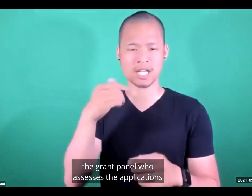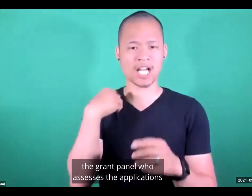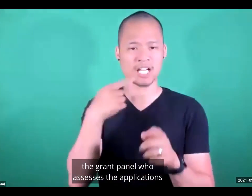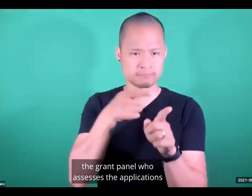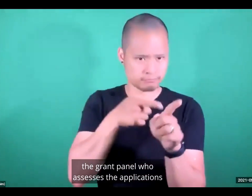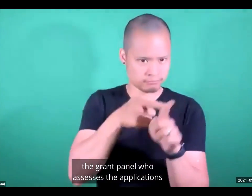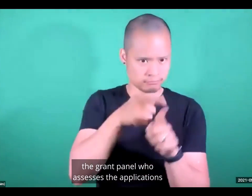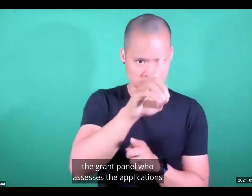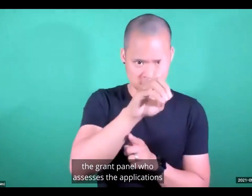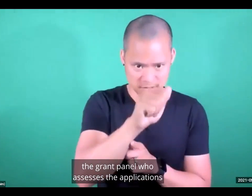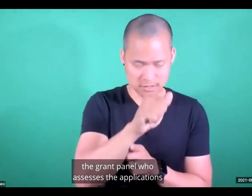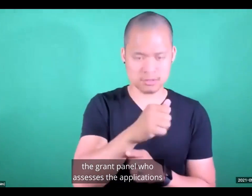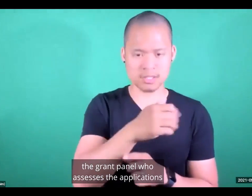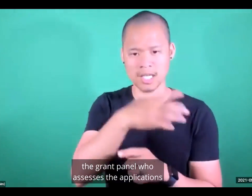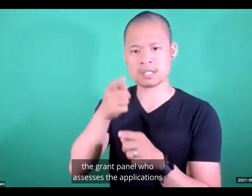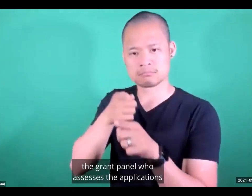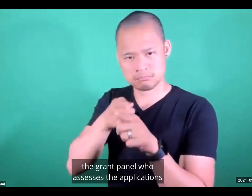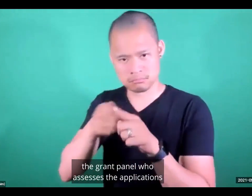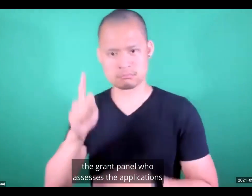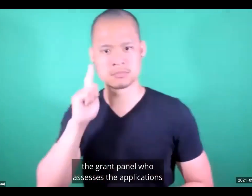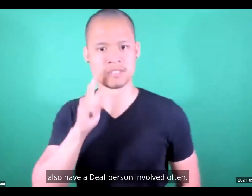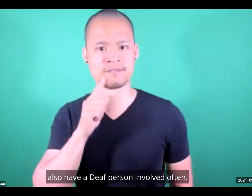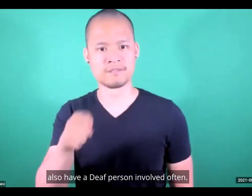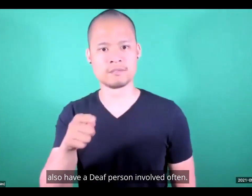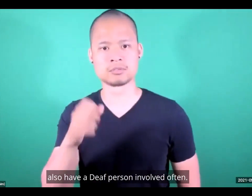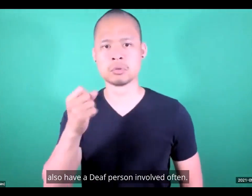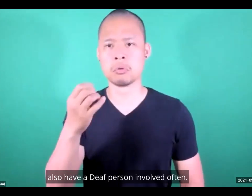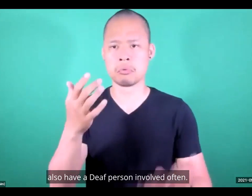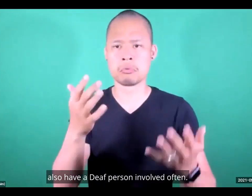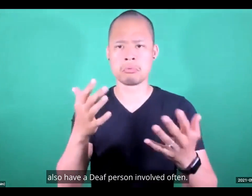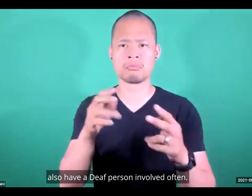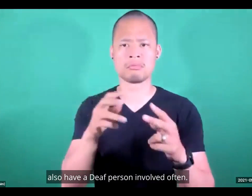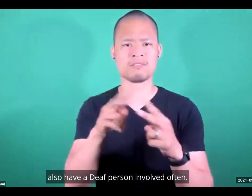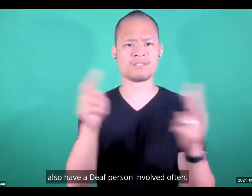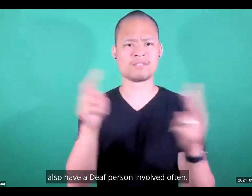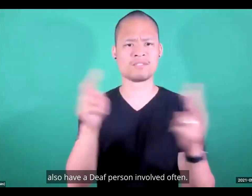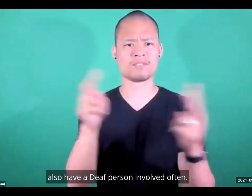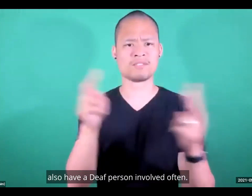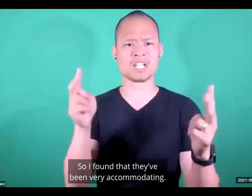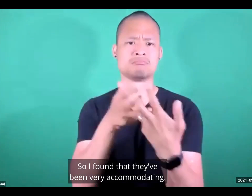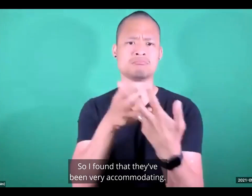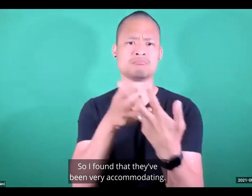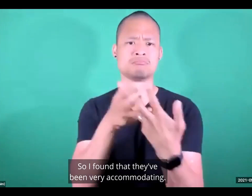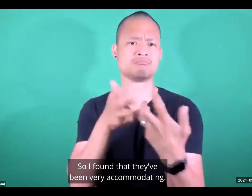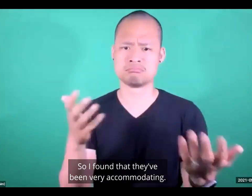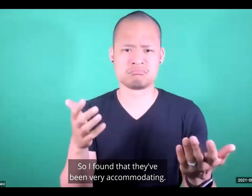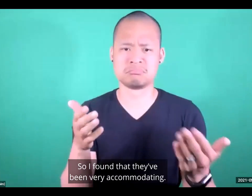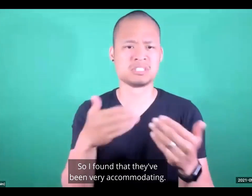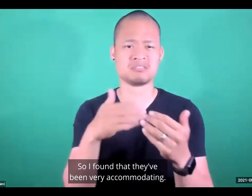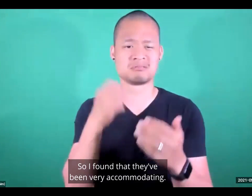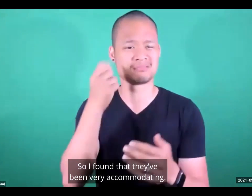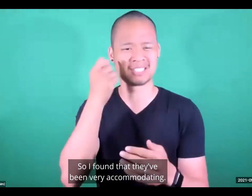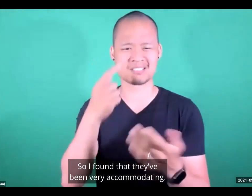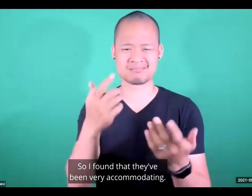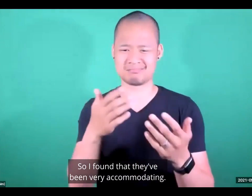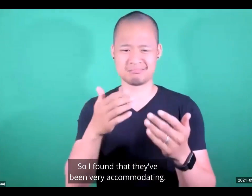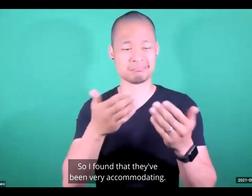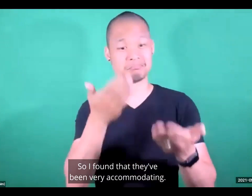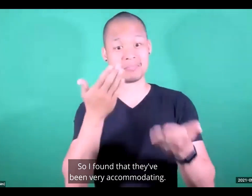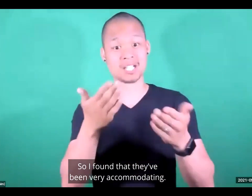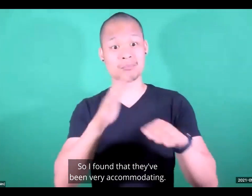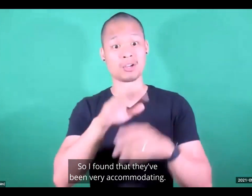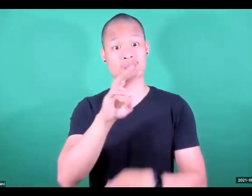who assesses the applications also have a deaf person involved often. So I found that they've been